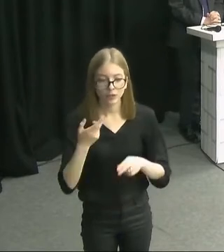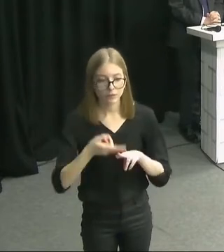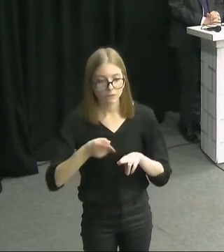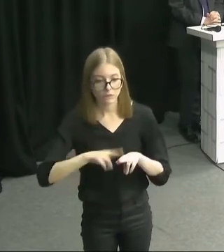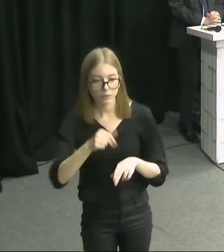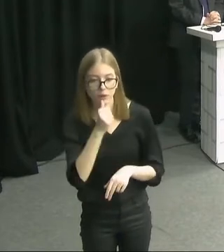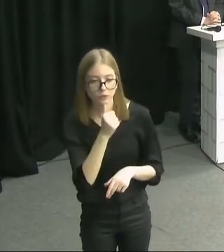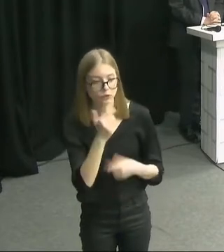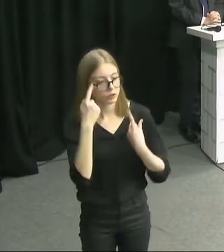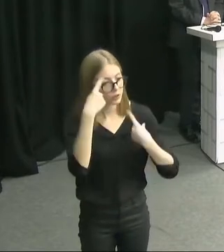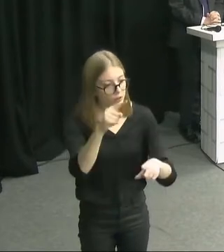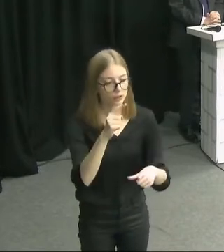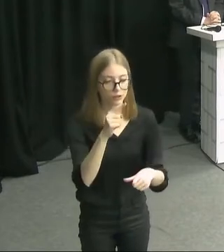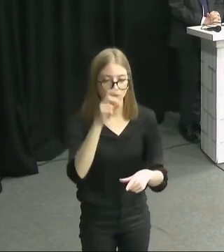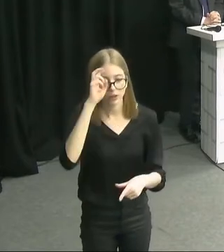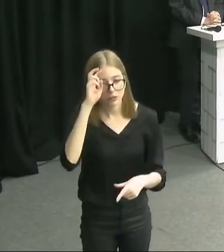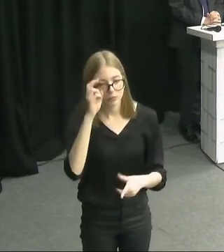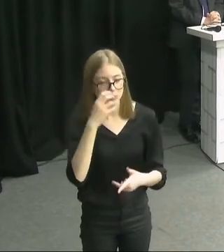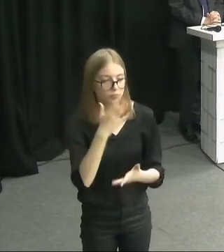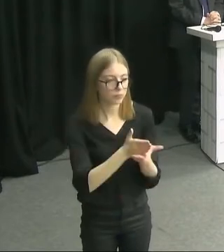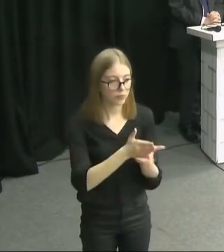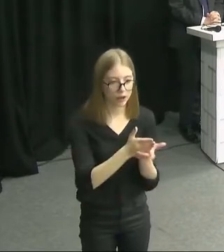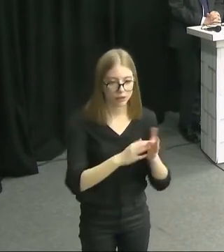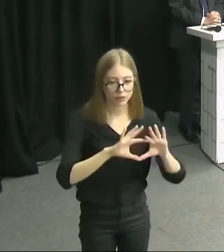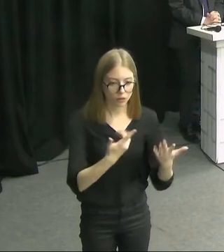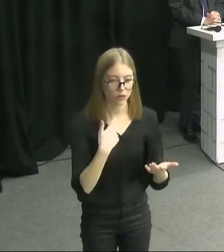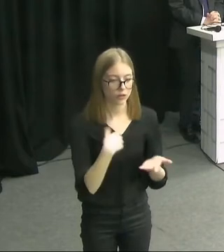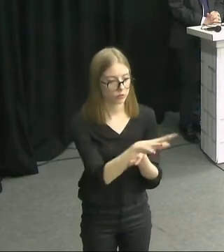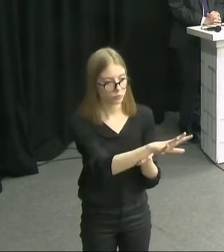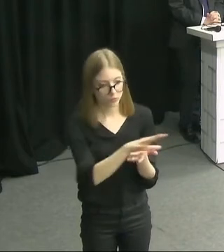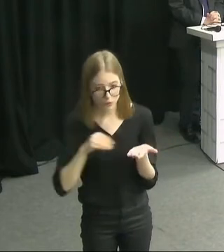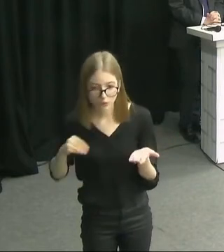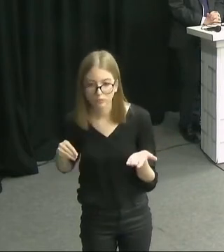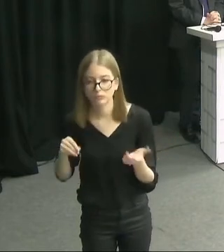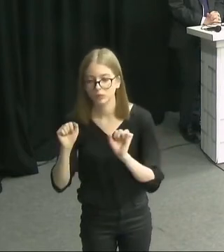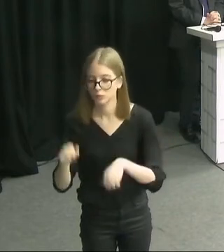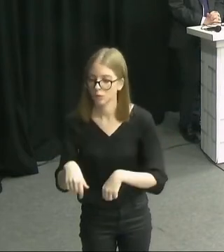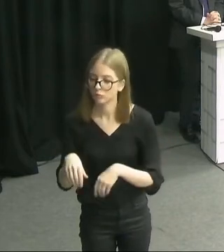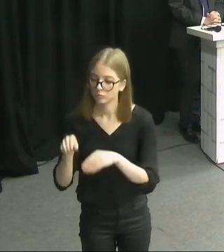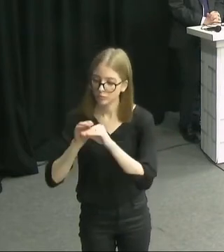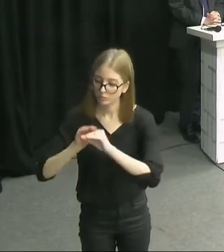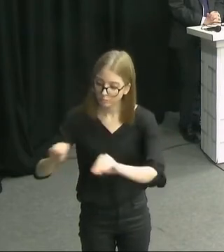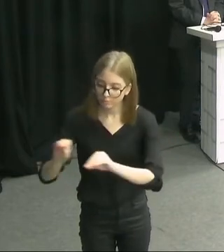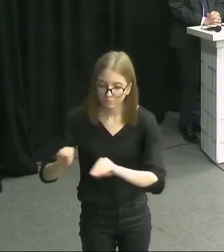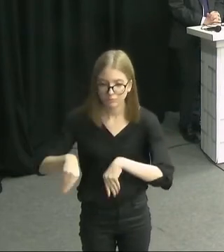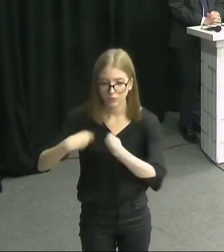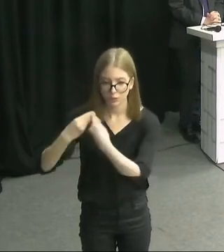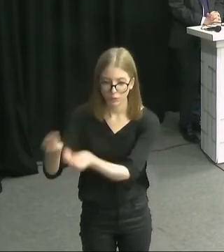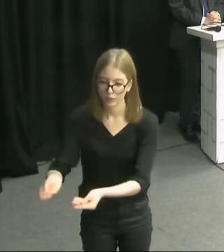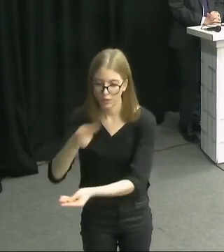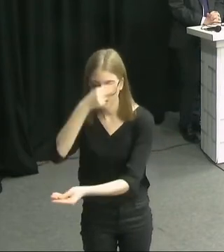in the other countries? Well, each university has their own system. Each university has